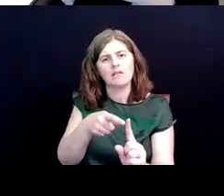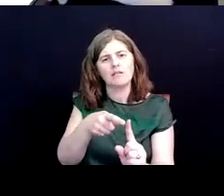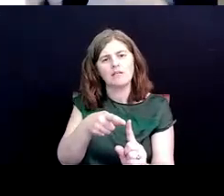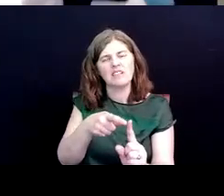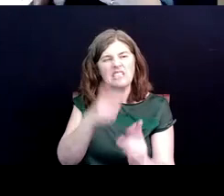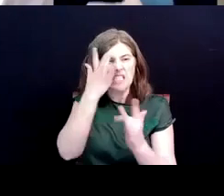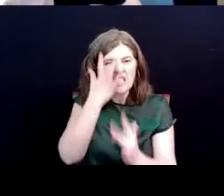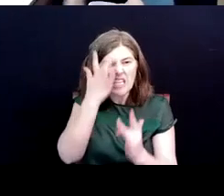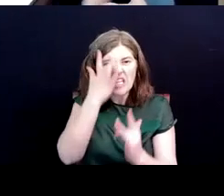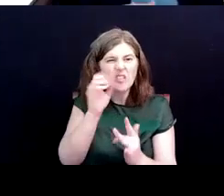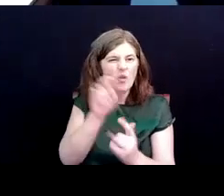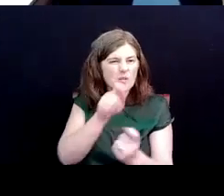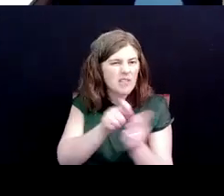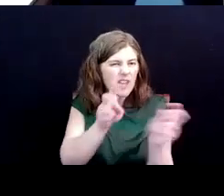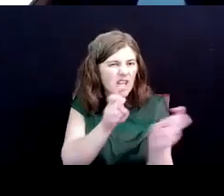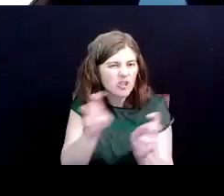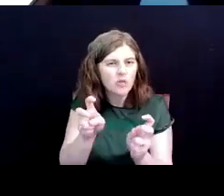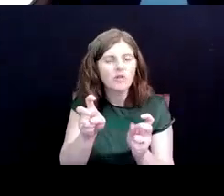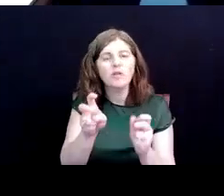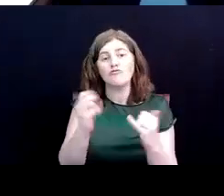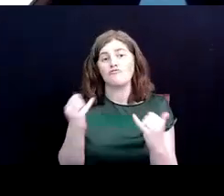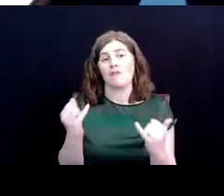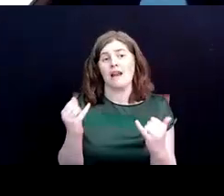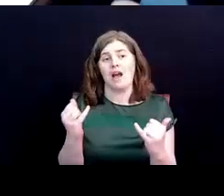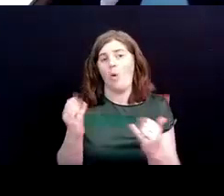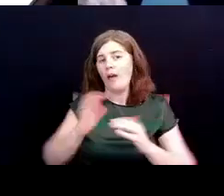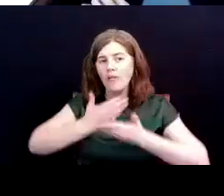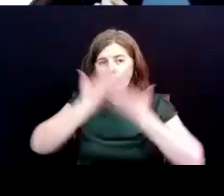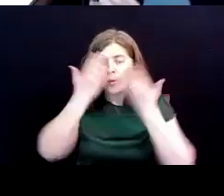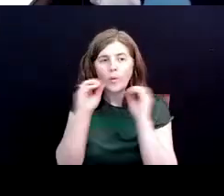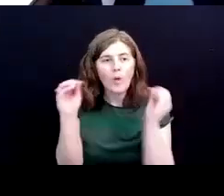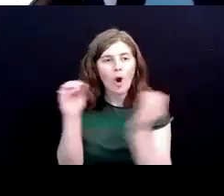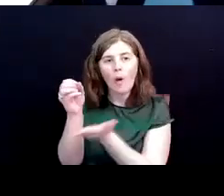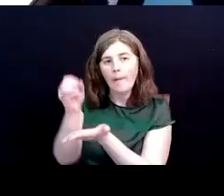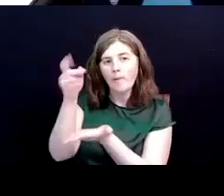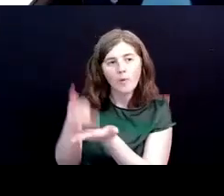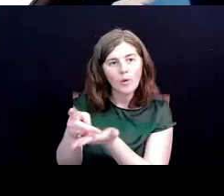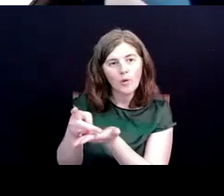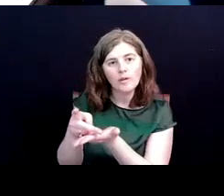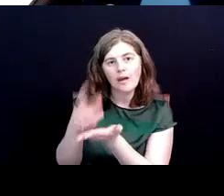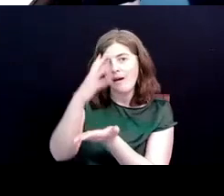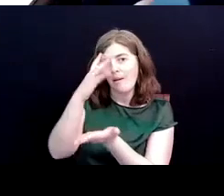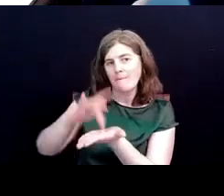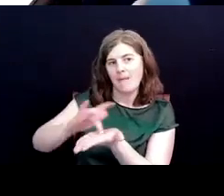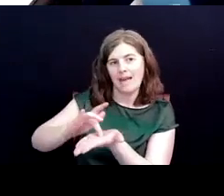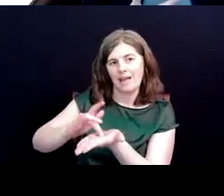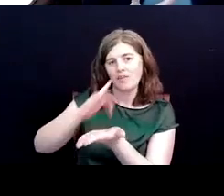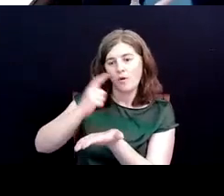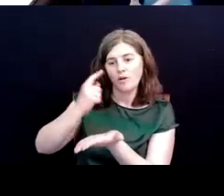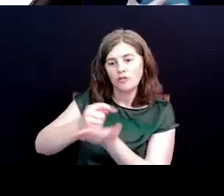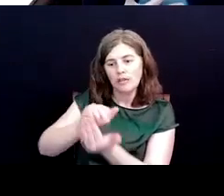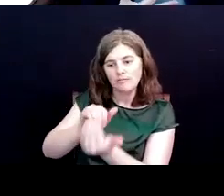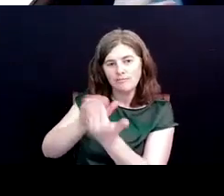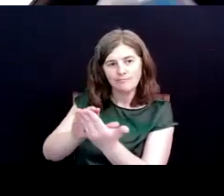disease or specific issue. And so right now we do not have any approved medications for the treatment of pediatric